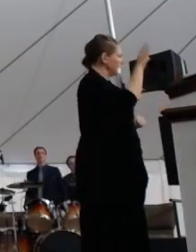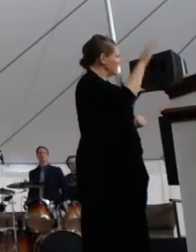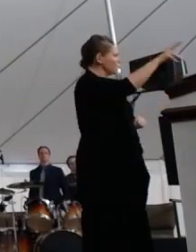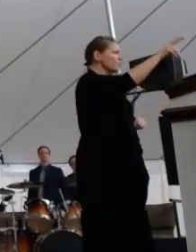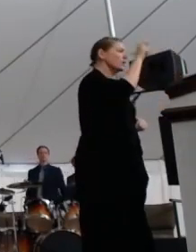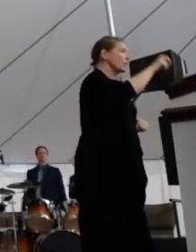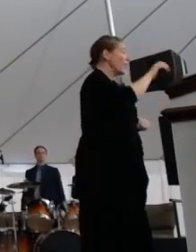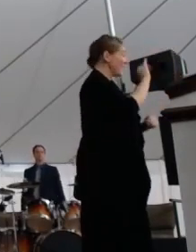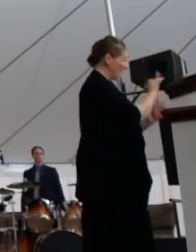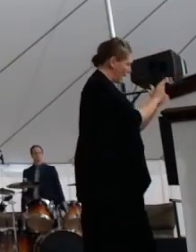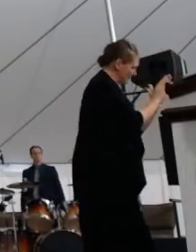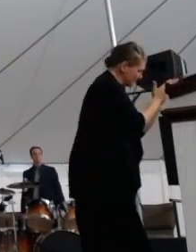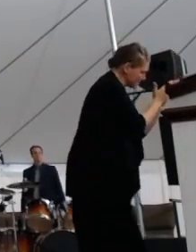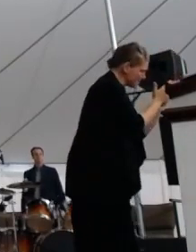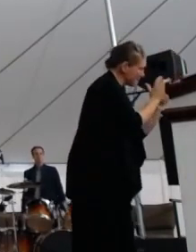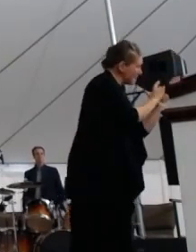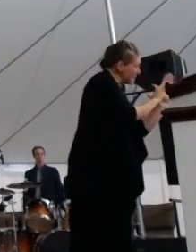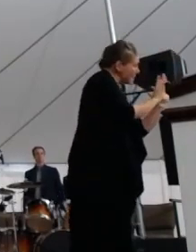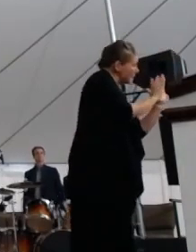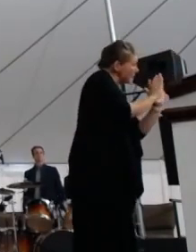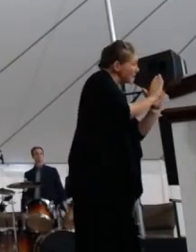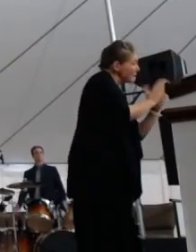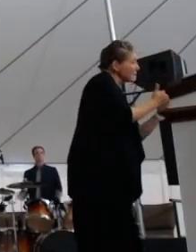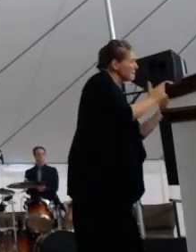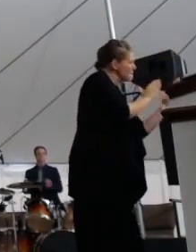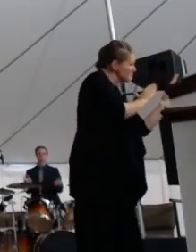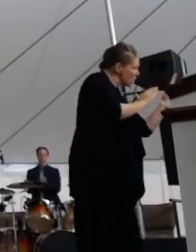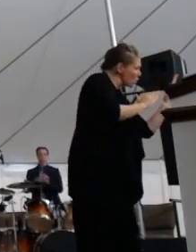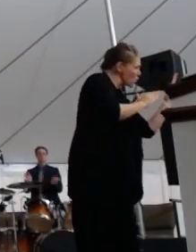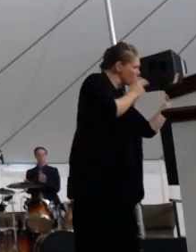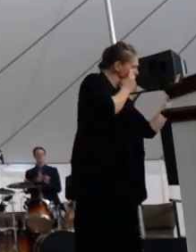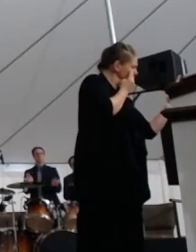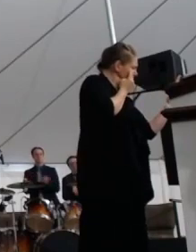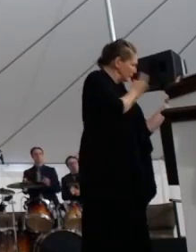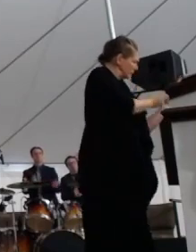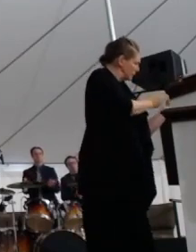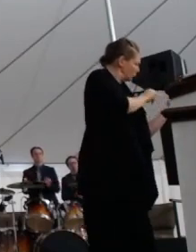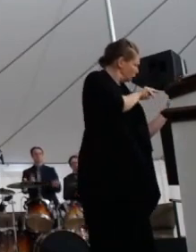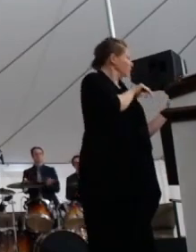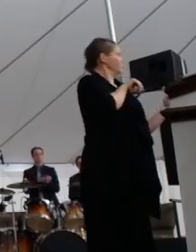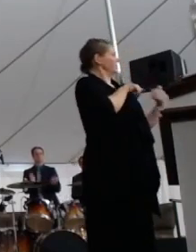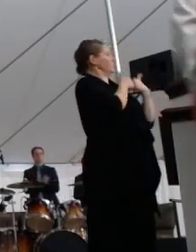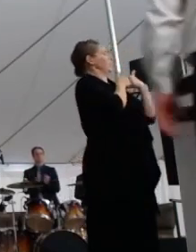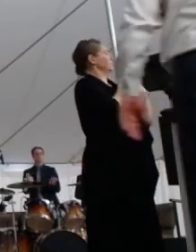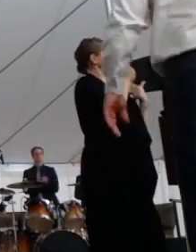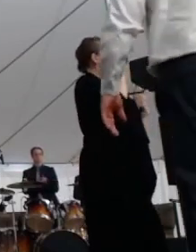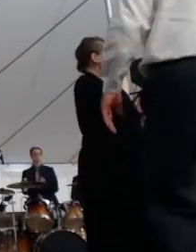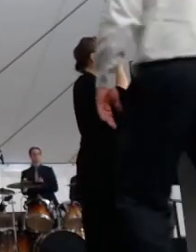the mirror back out. Challenge me. Now I know.